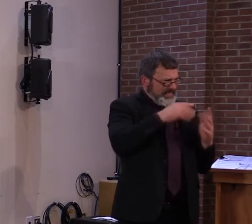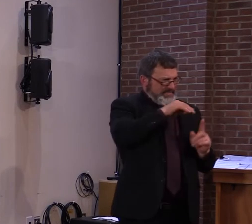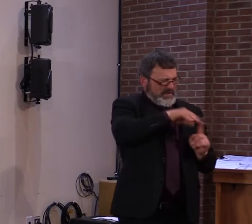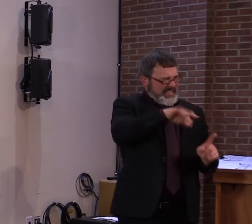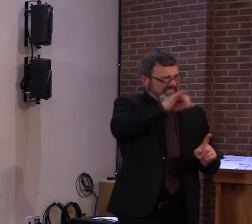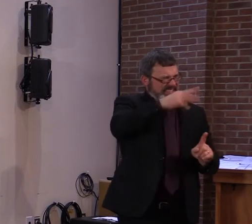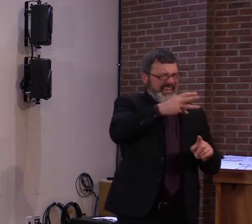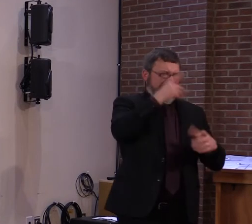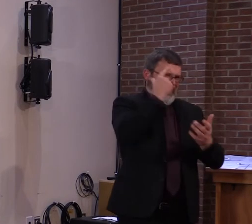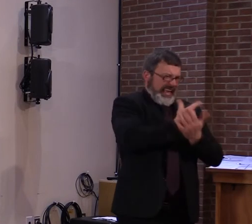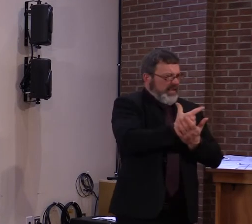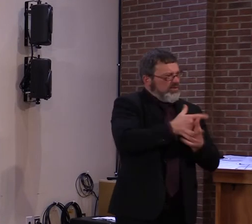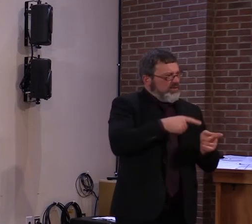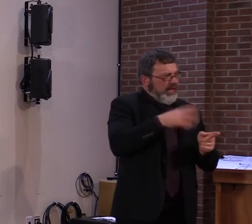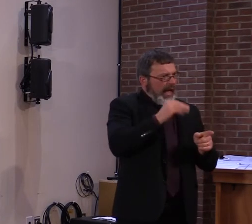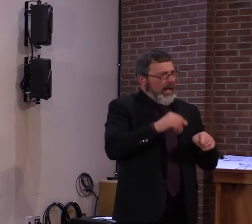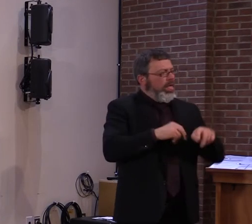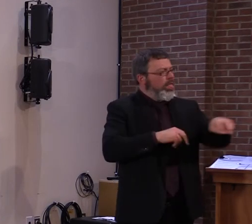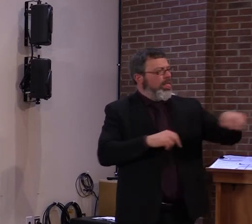contacted by the contact tracers.